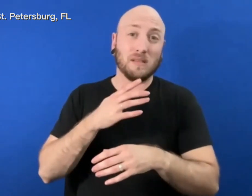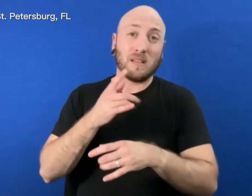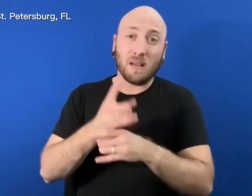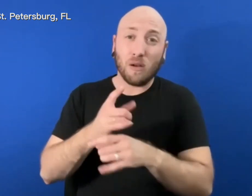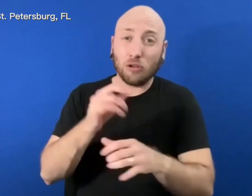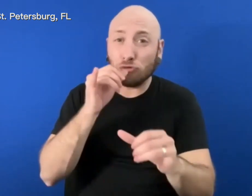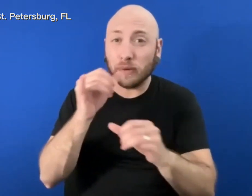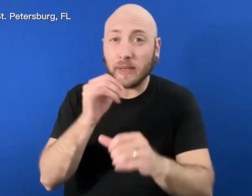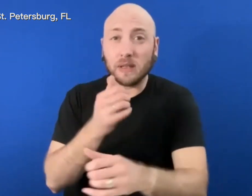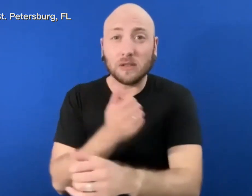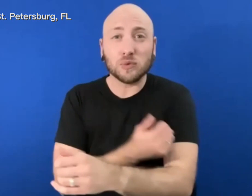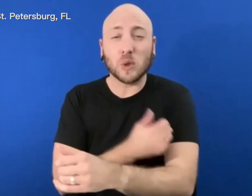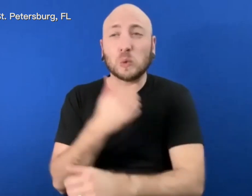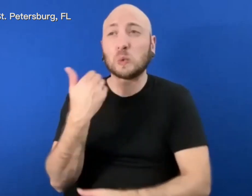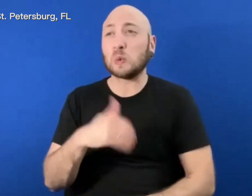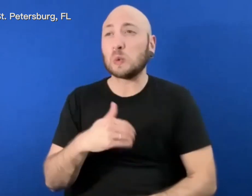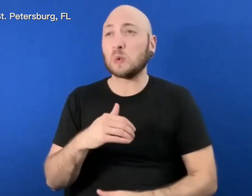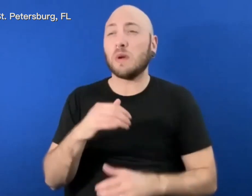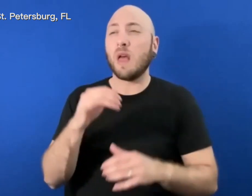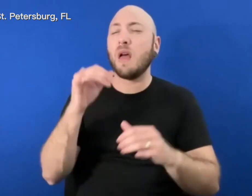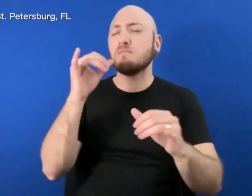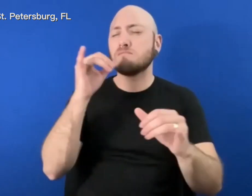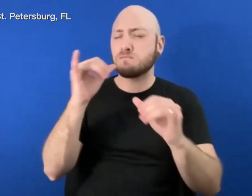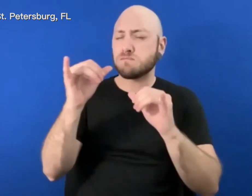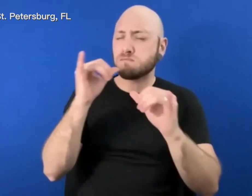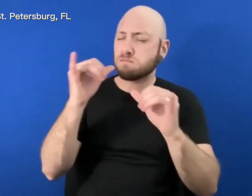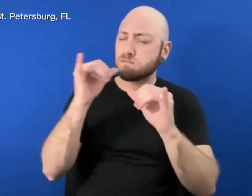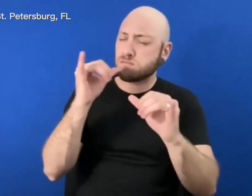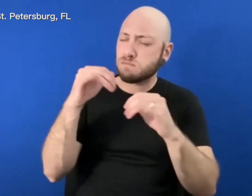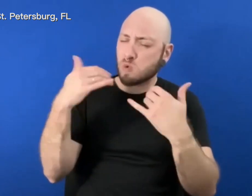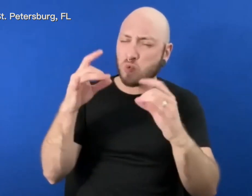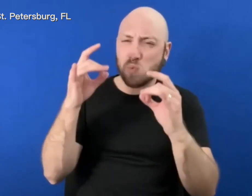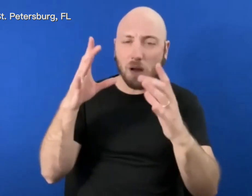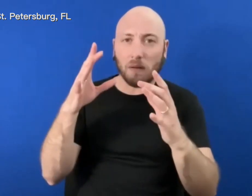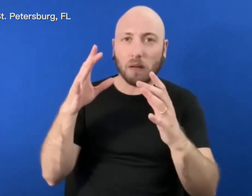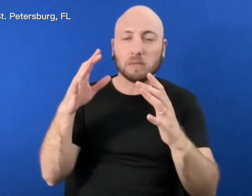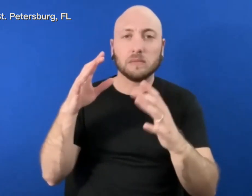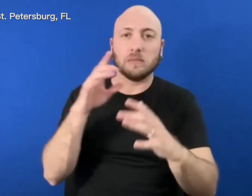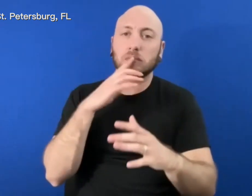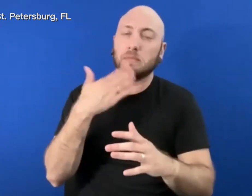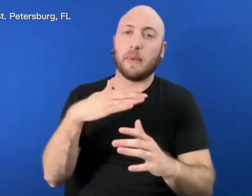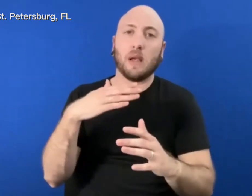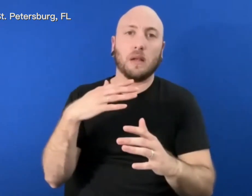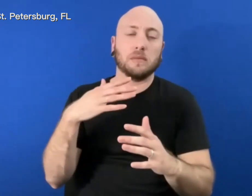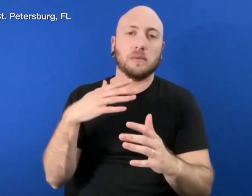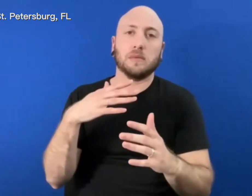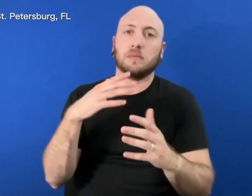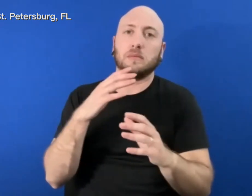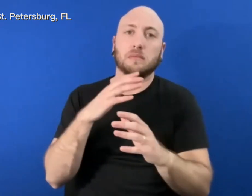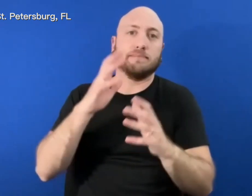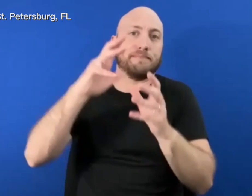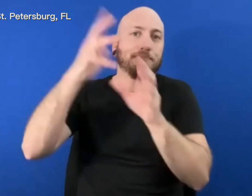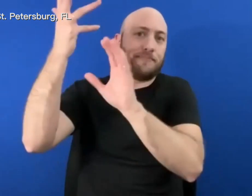bad. And I quickly started to spiral out of control. And then in